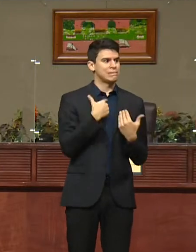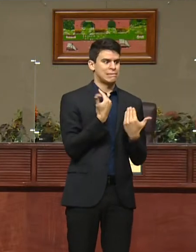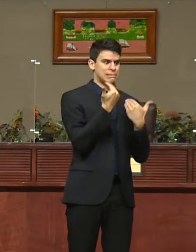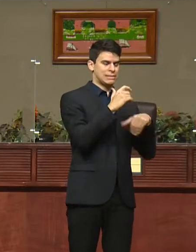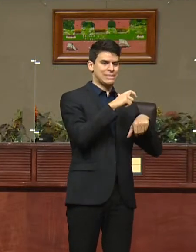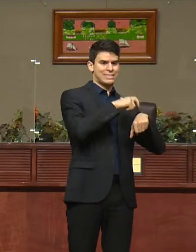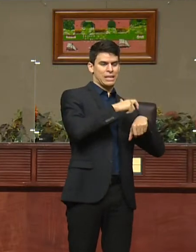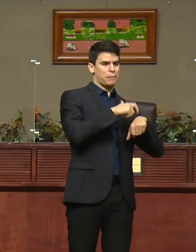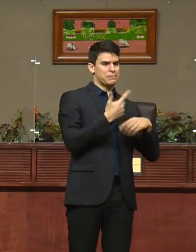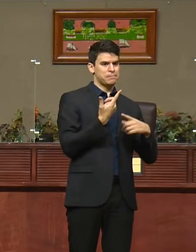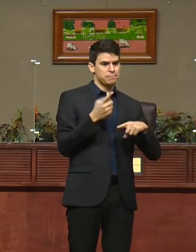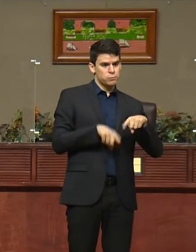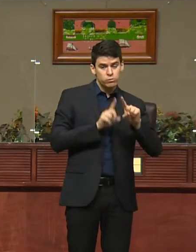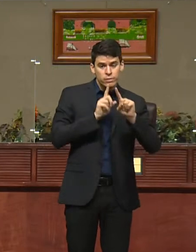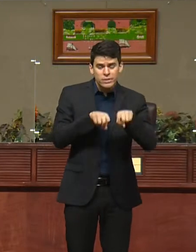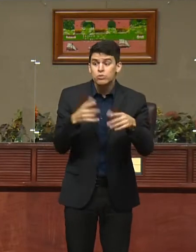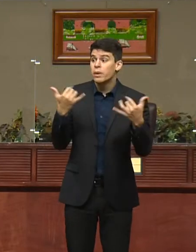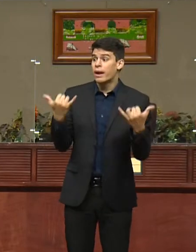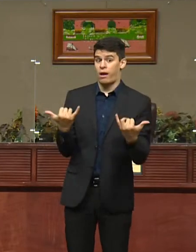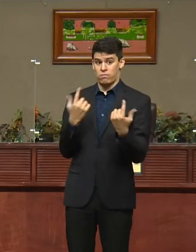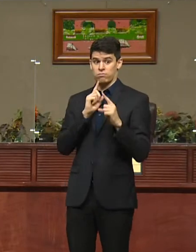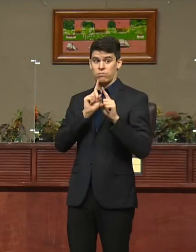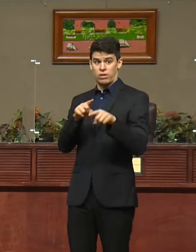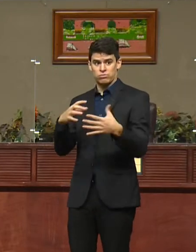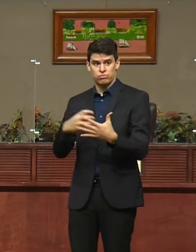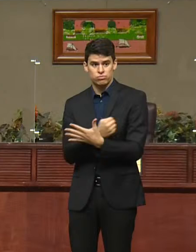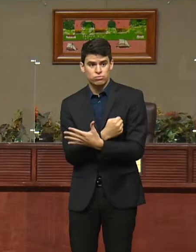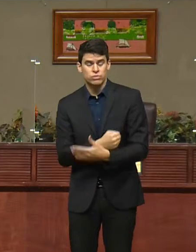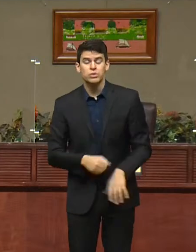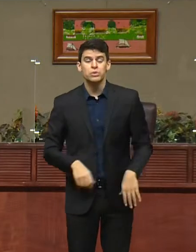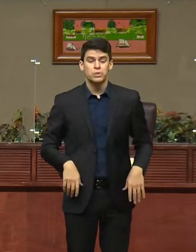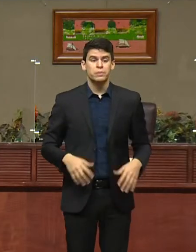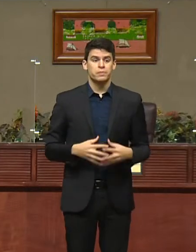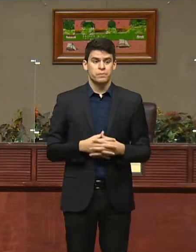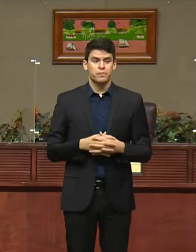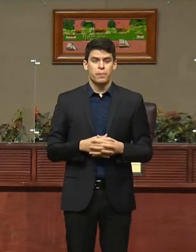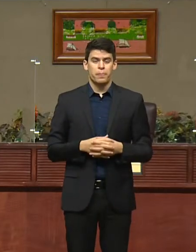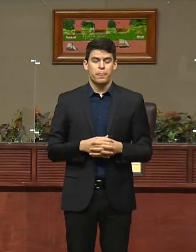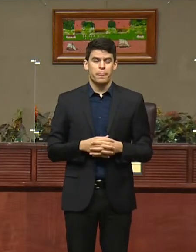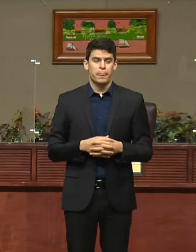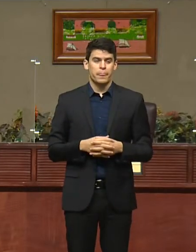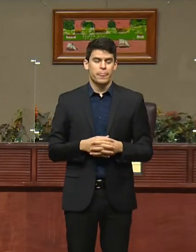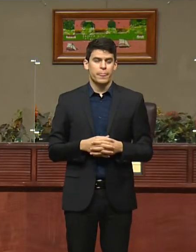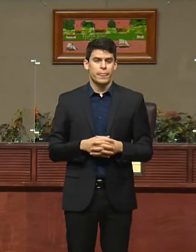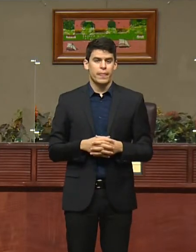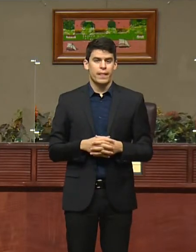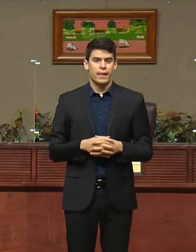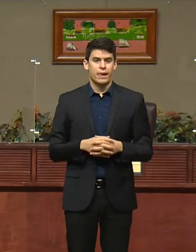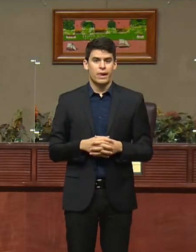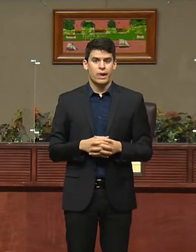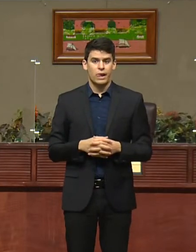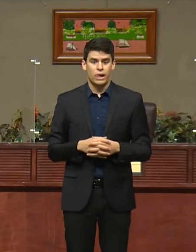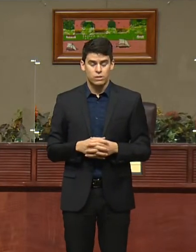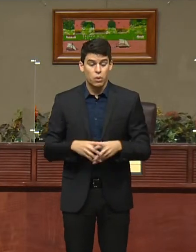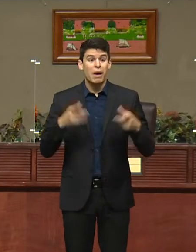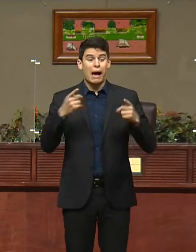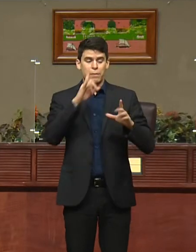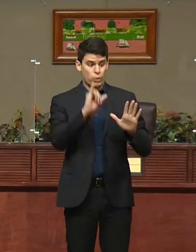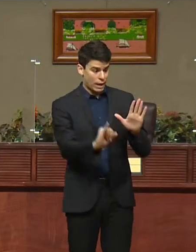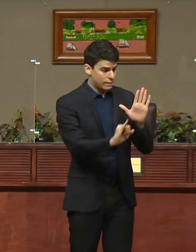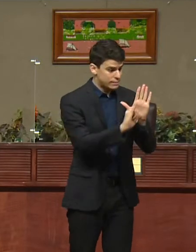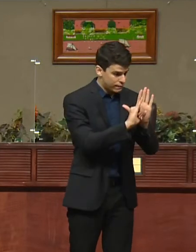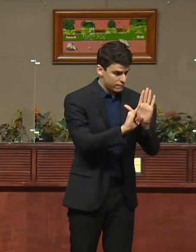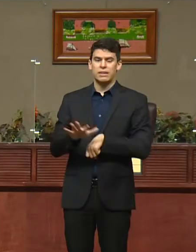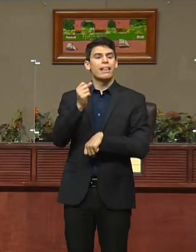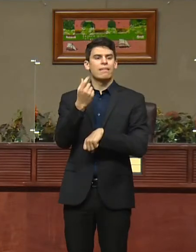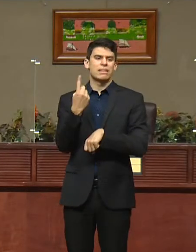to get to those cases. So the days between the day that the case is identified and the day the variant is identified.